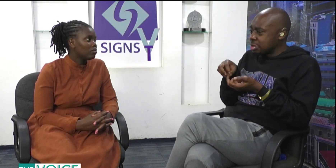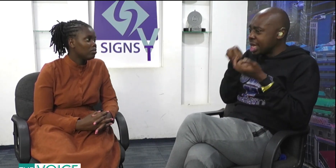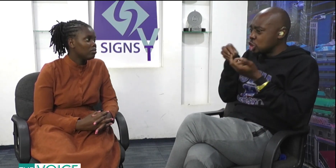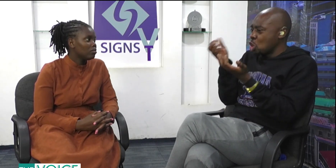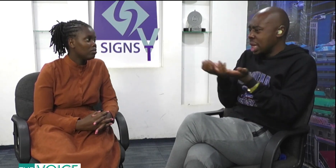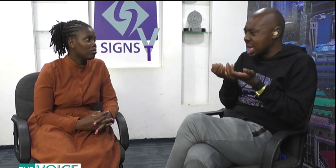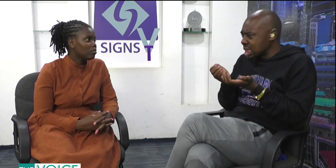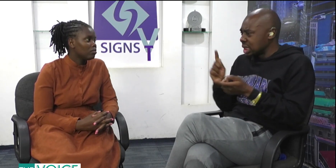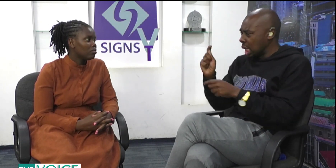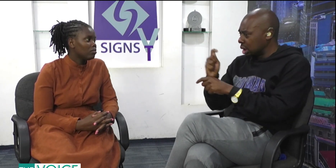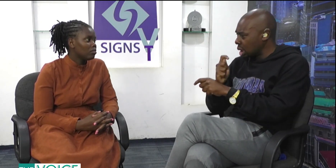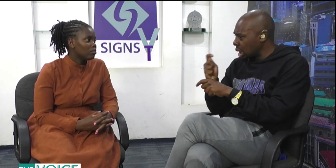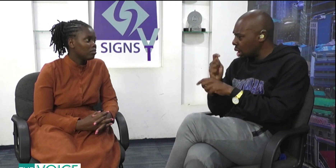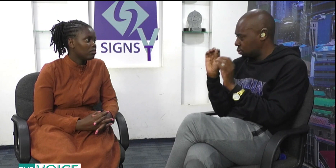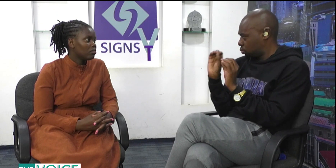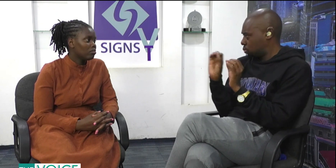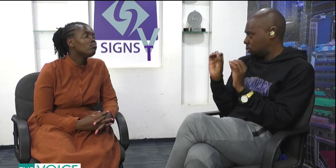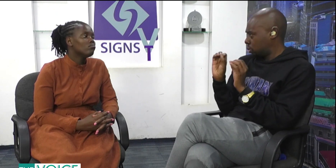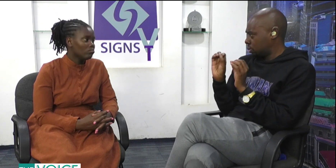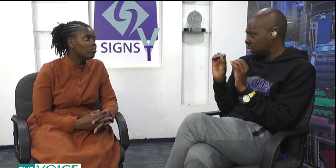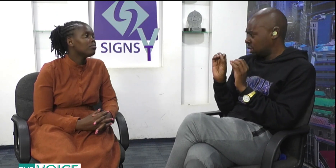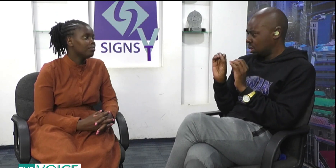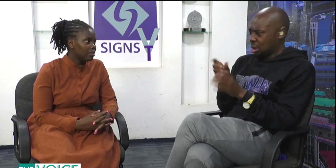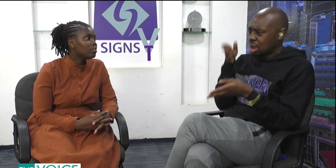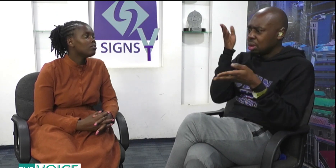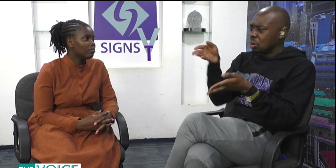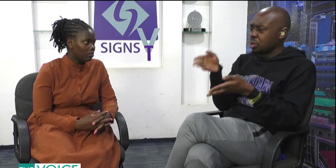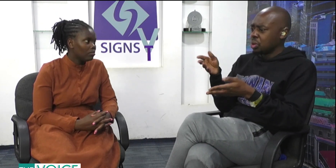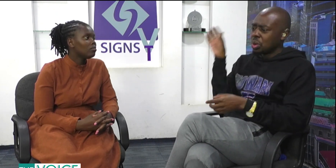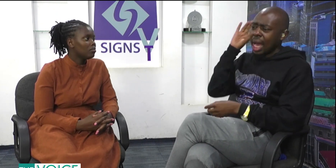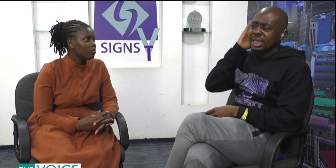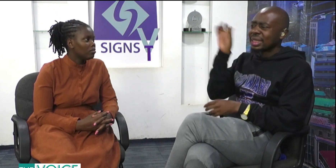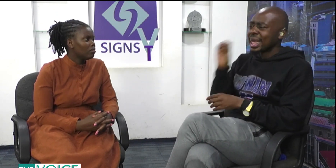because they never knew about special needs training.